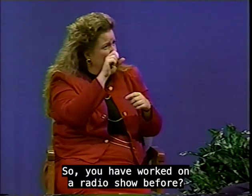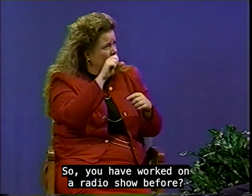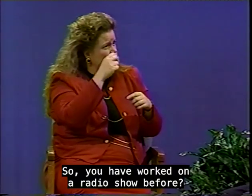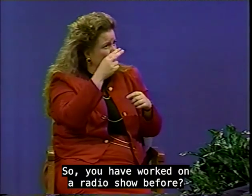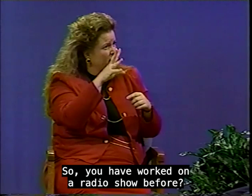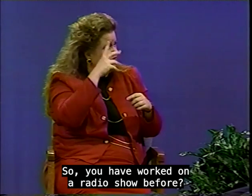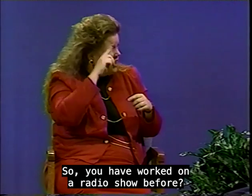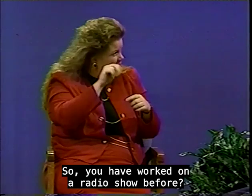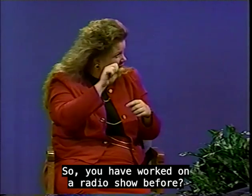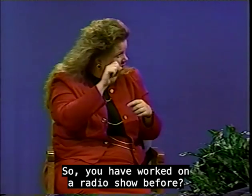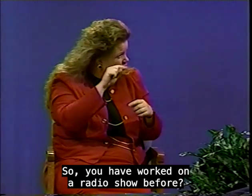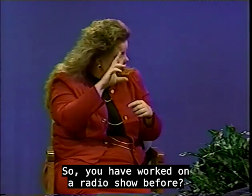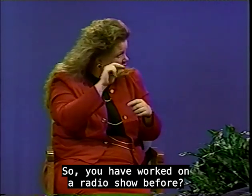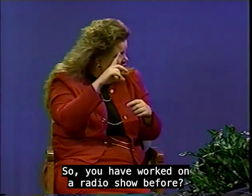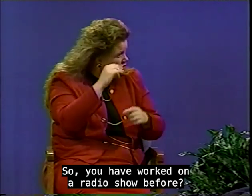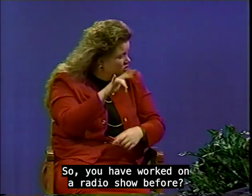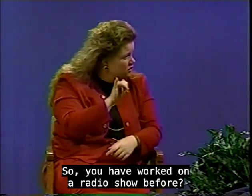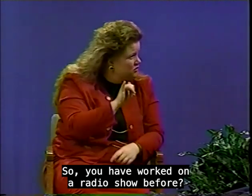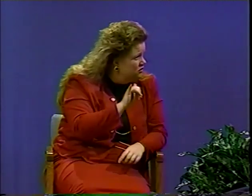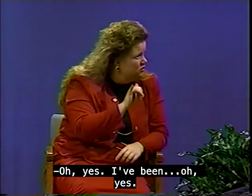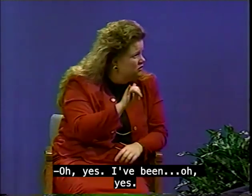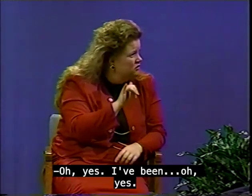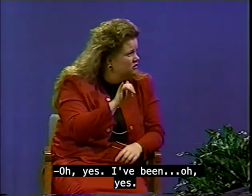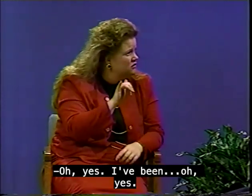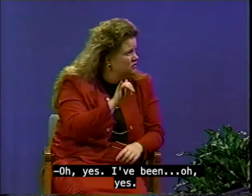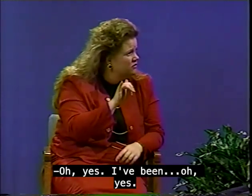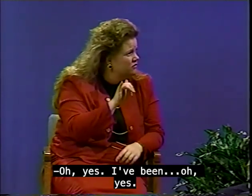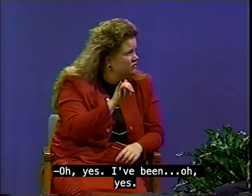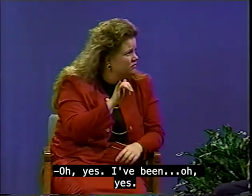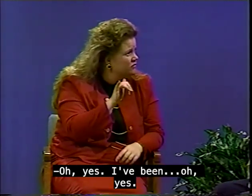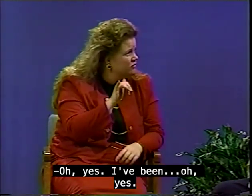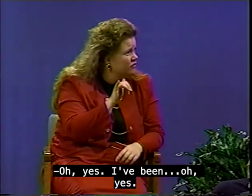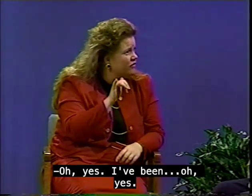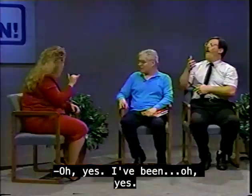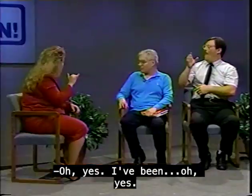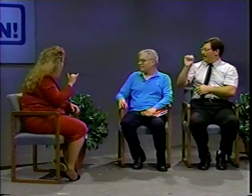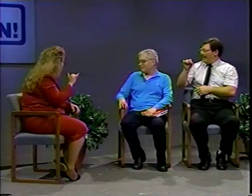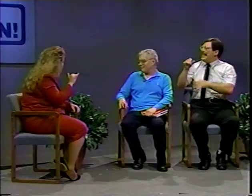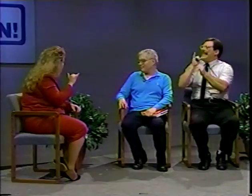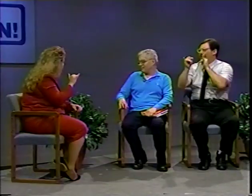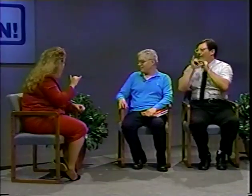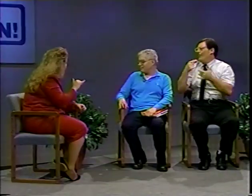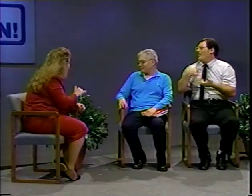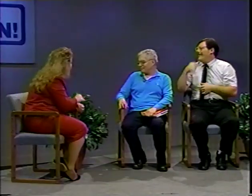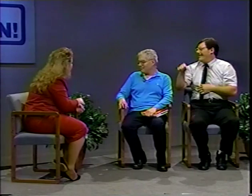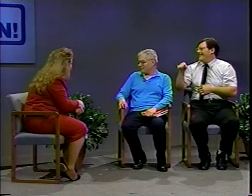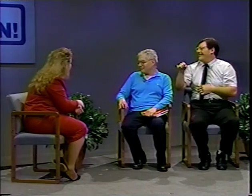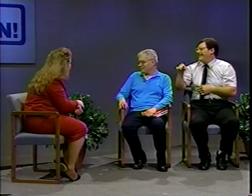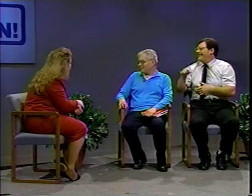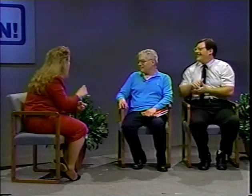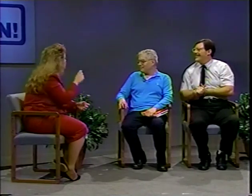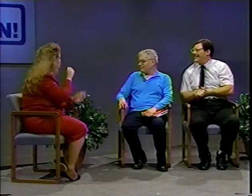So you have worked on a radio show before? Oh yes, I've been on several. In astrology? Oh yes.